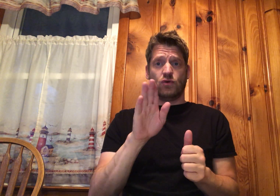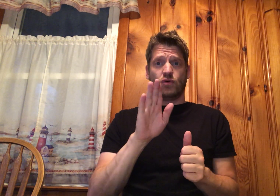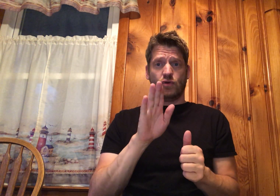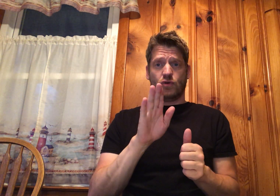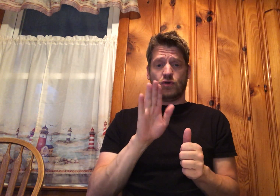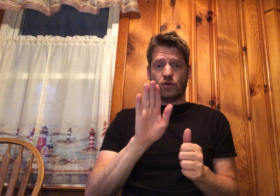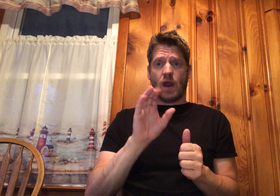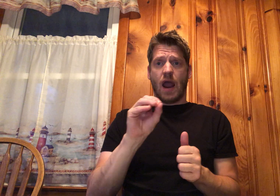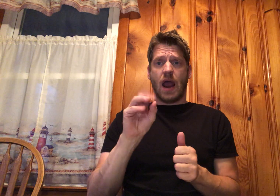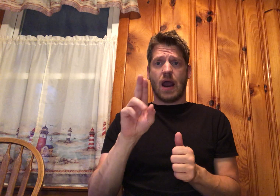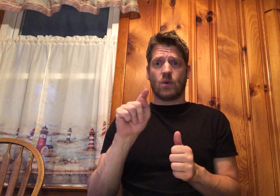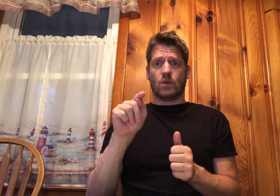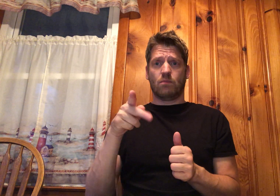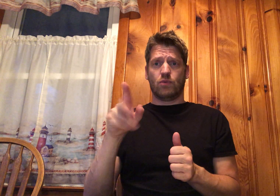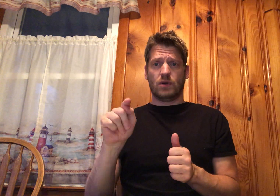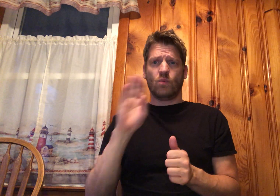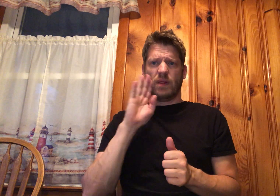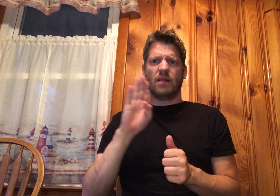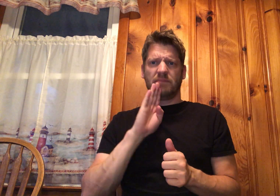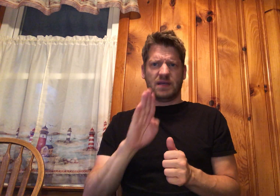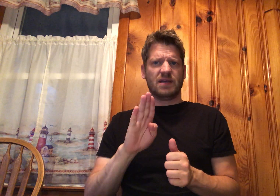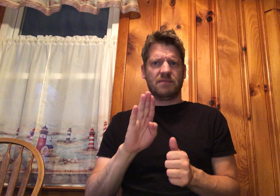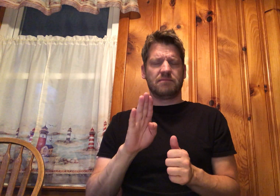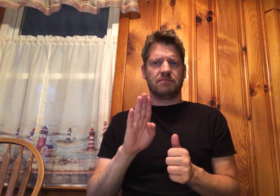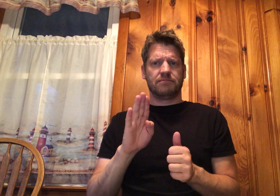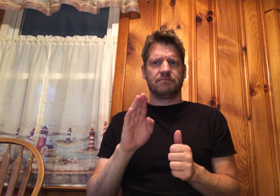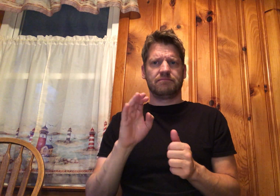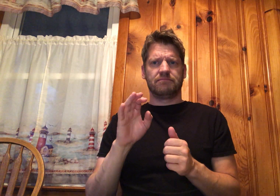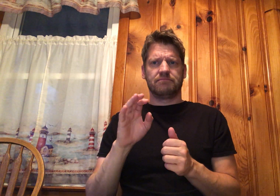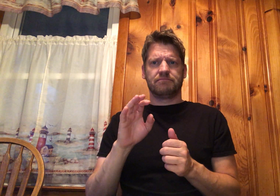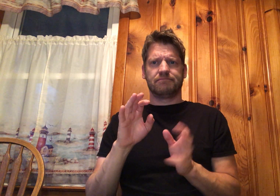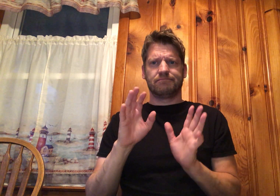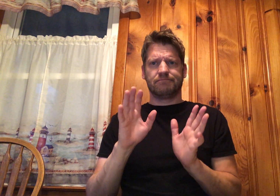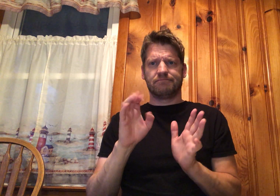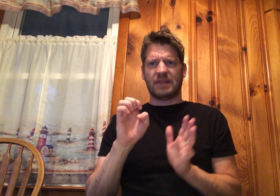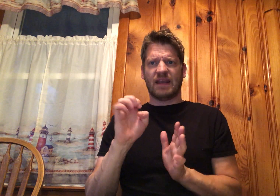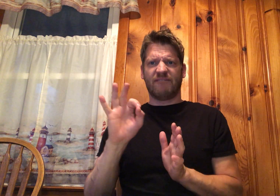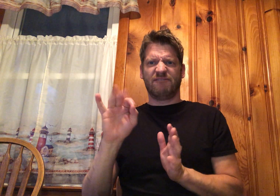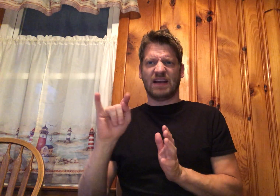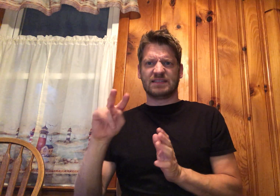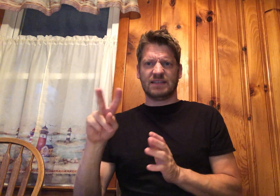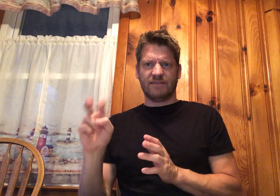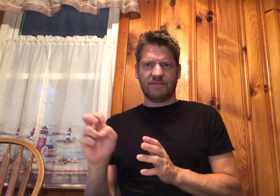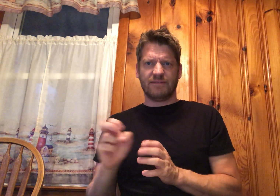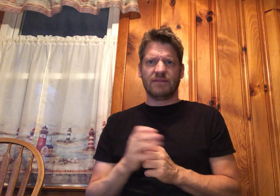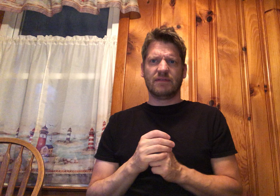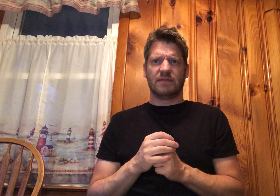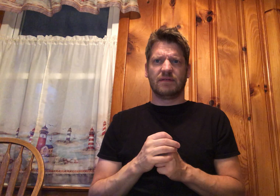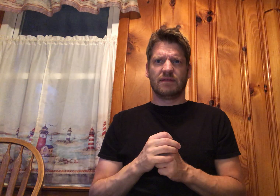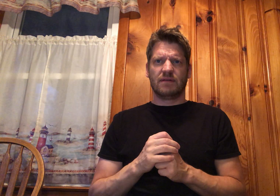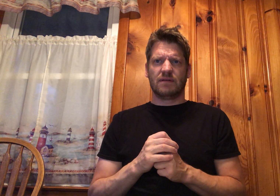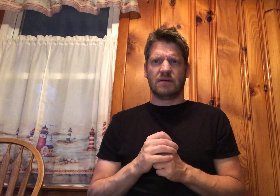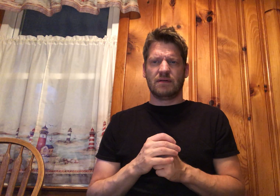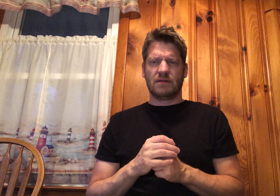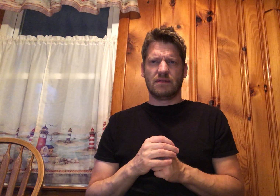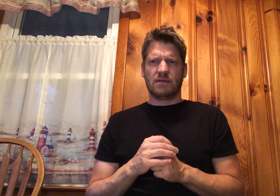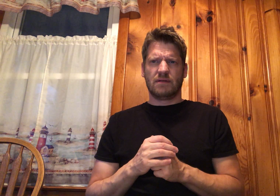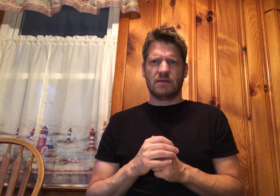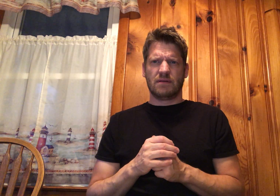call as software engineering. A software engineering is defined as a systematic, disciplined and quantifiable